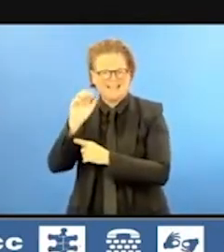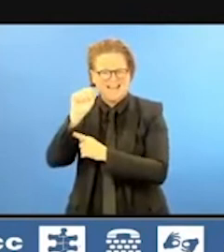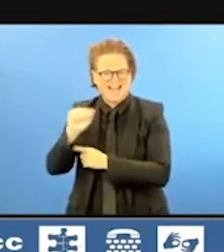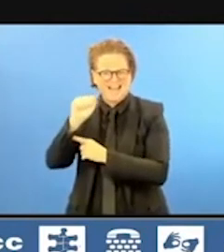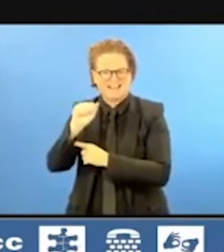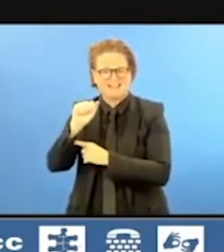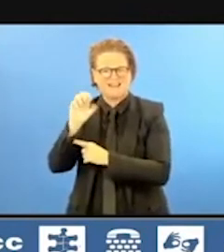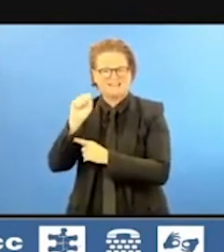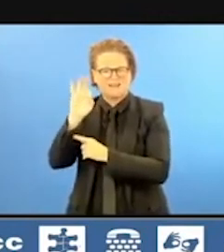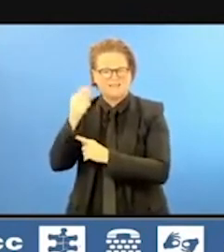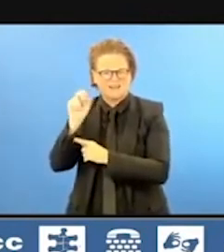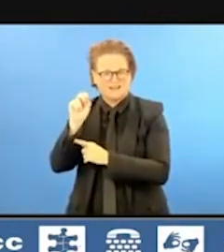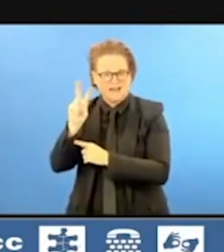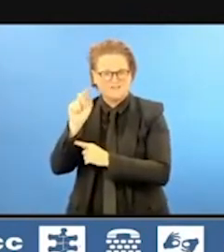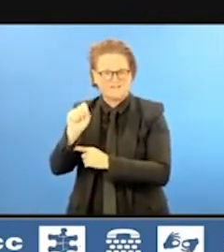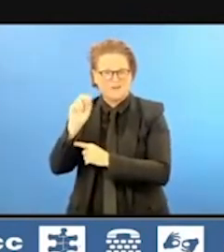mod@sfgov.org,